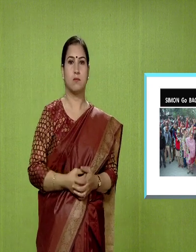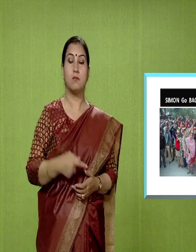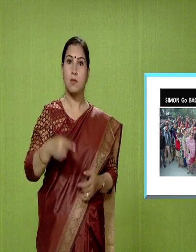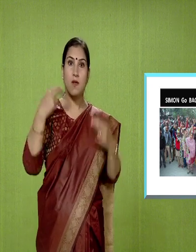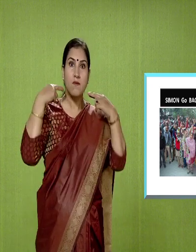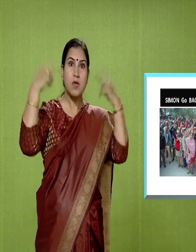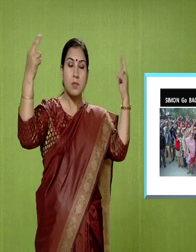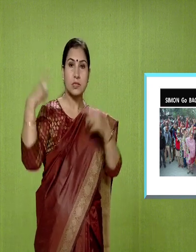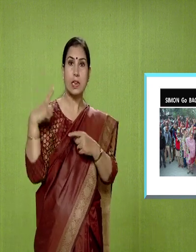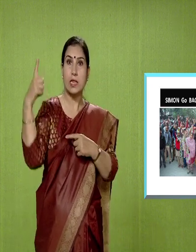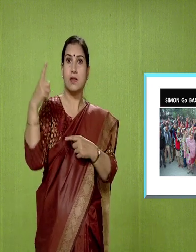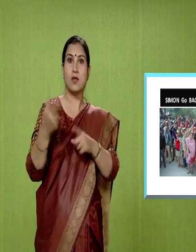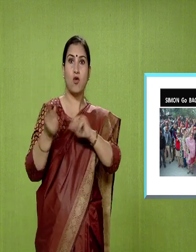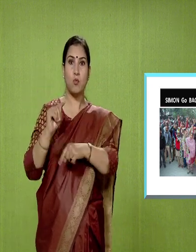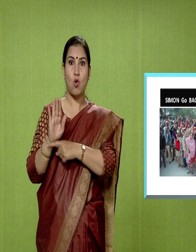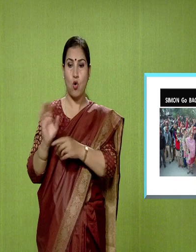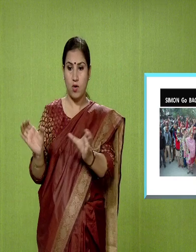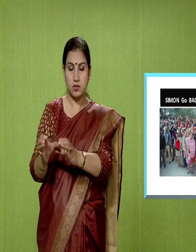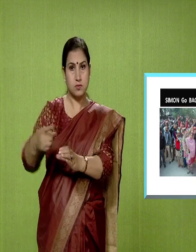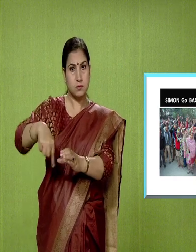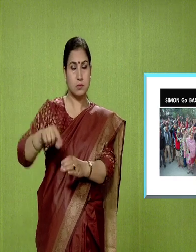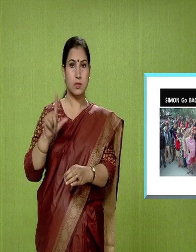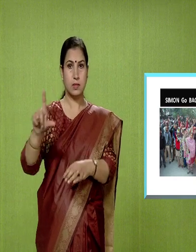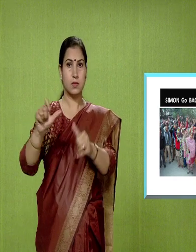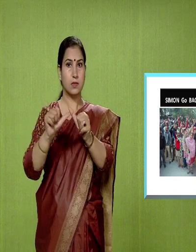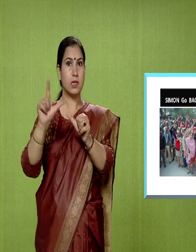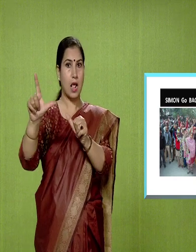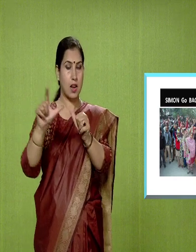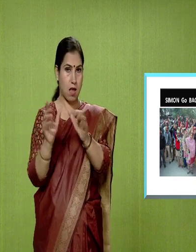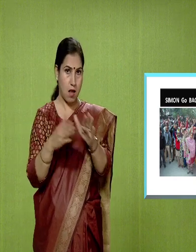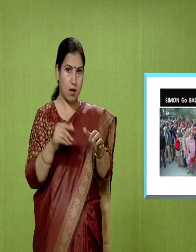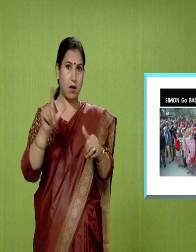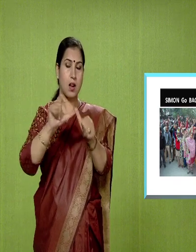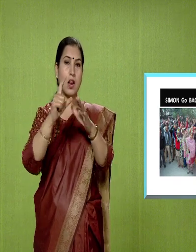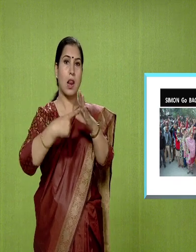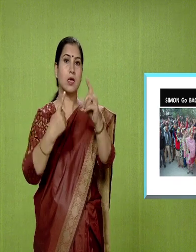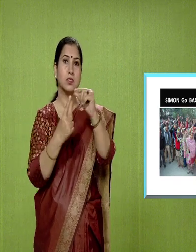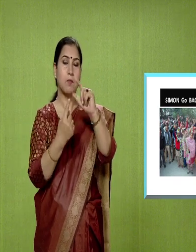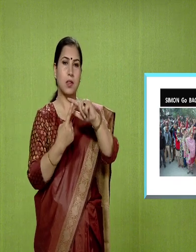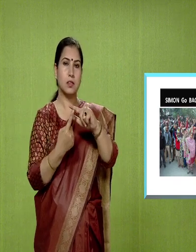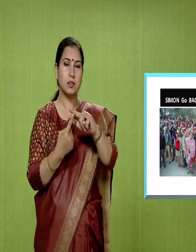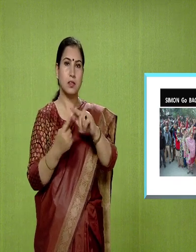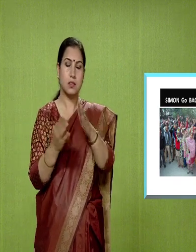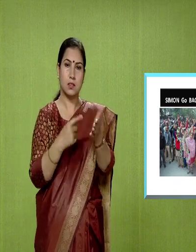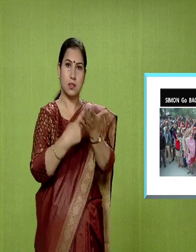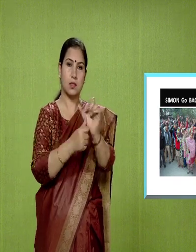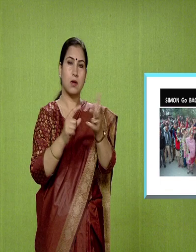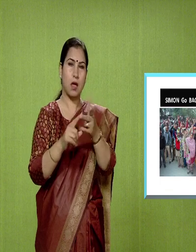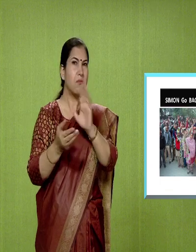Famous Congress leader Lala Lajpat Rai was seriously injured during one